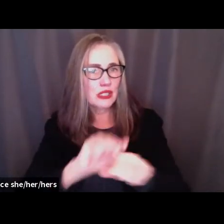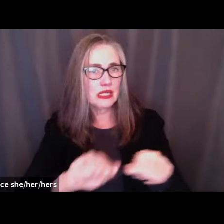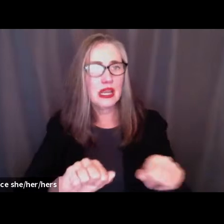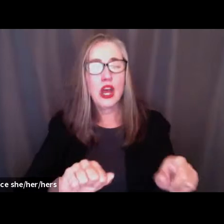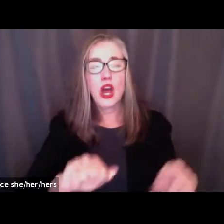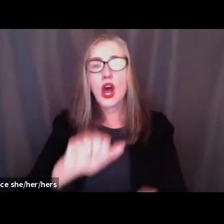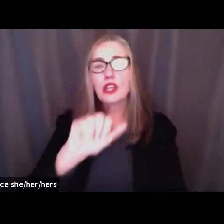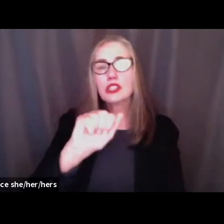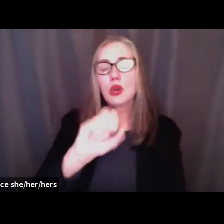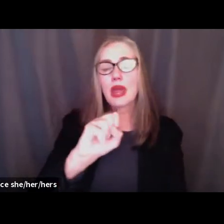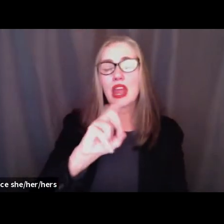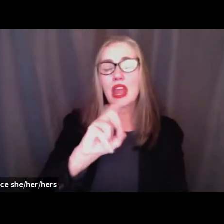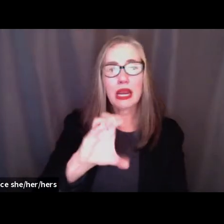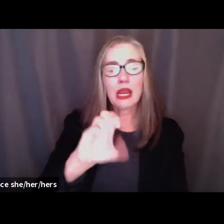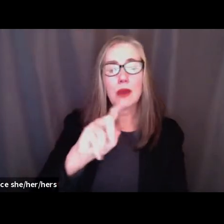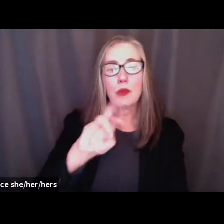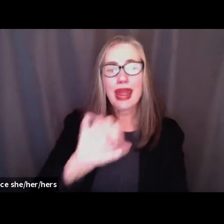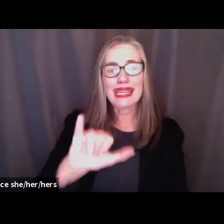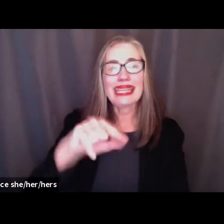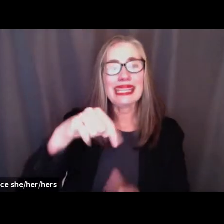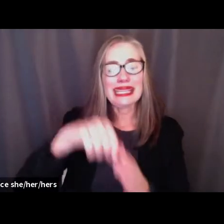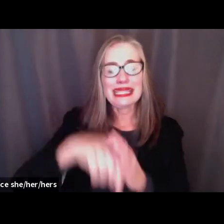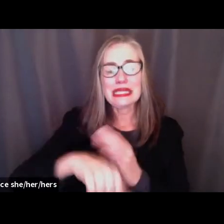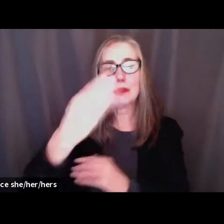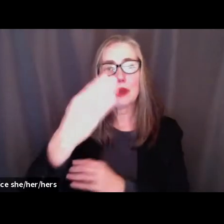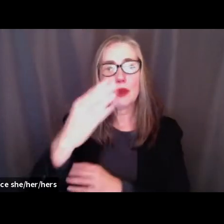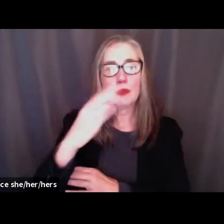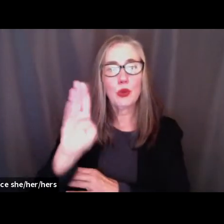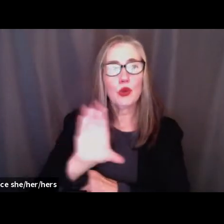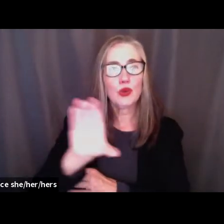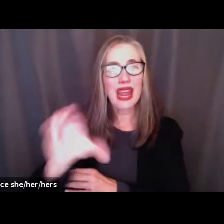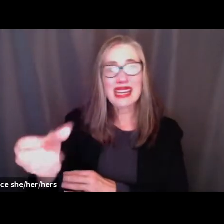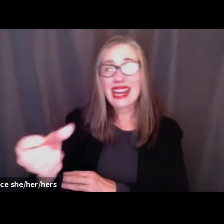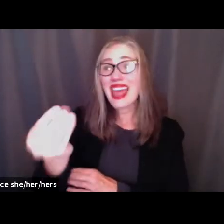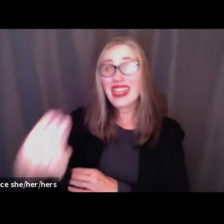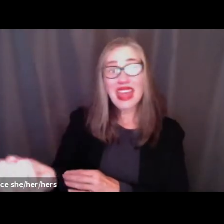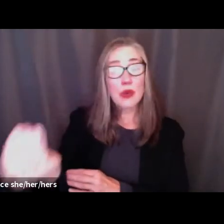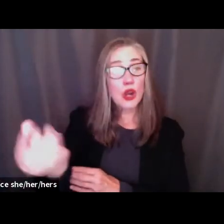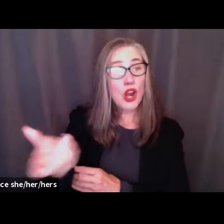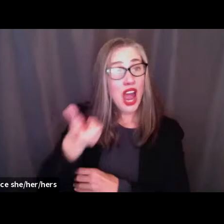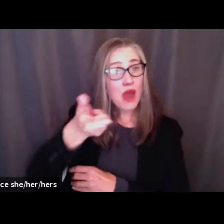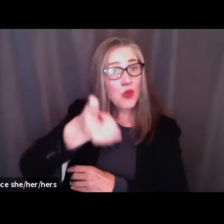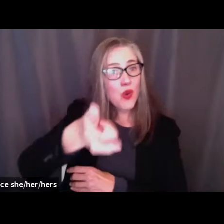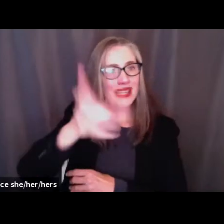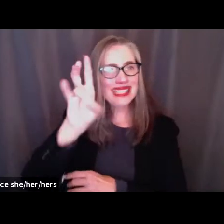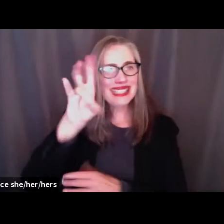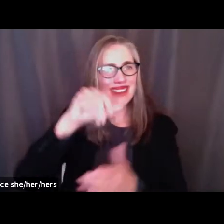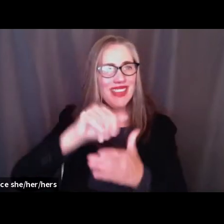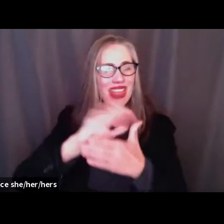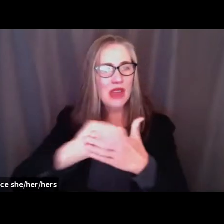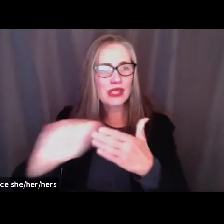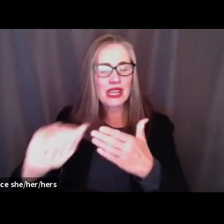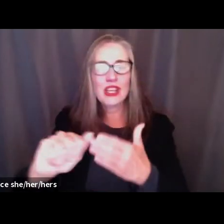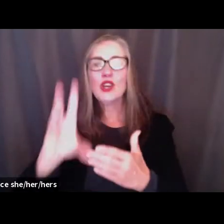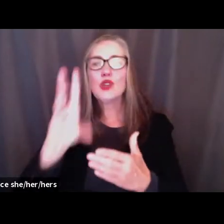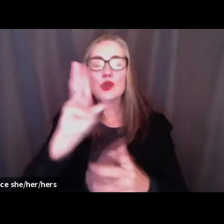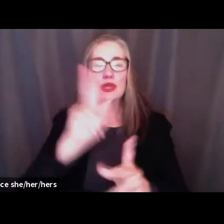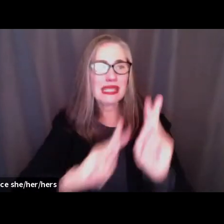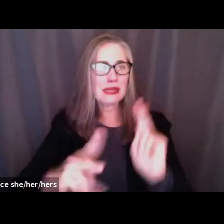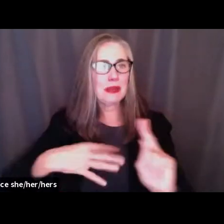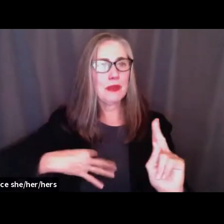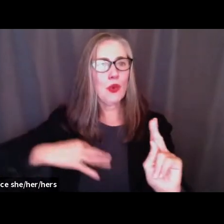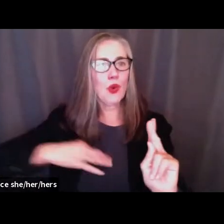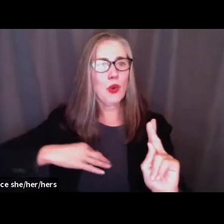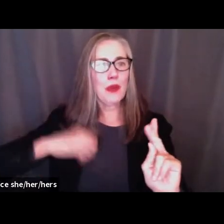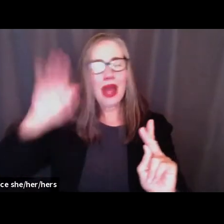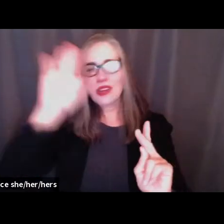Grant Subcommittee awarded $7,000 in grant funding to 6 applicants throughout the Golden State.